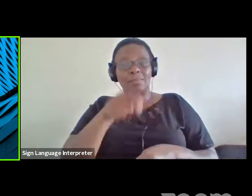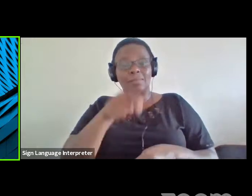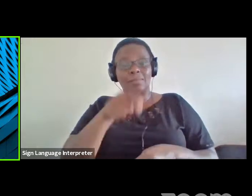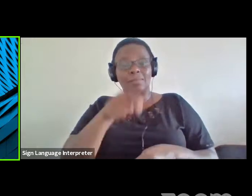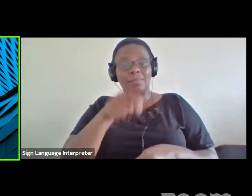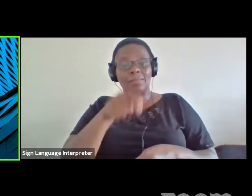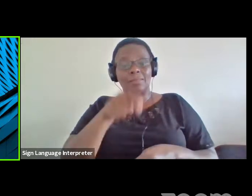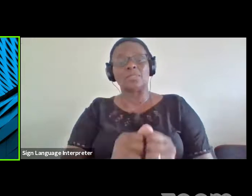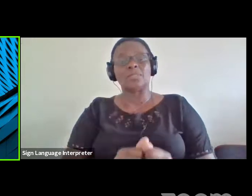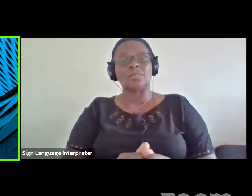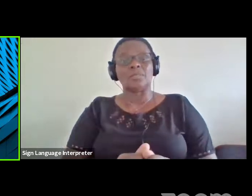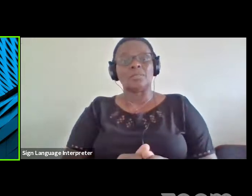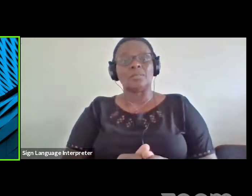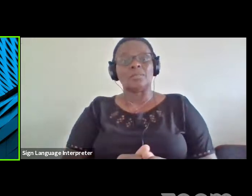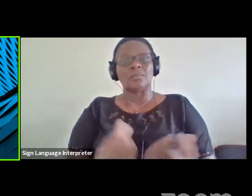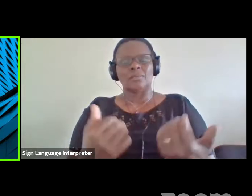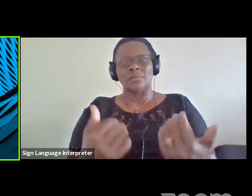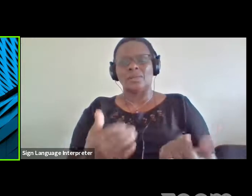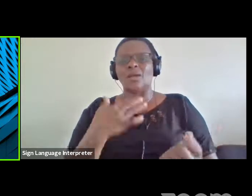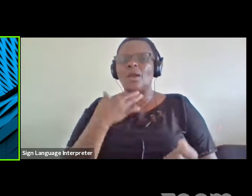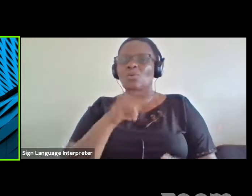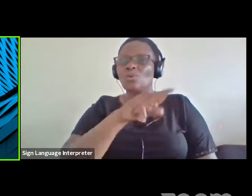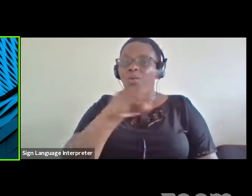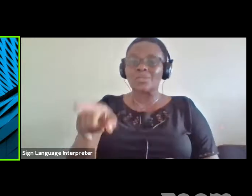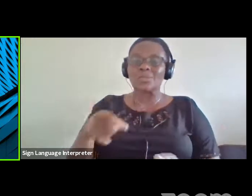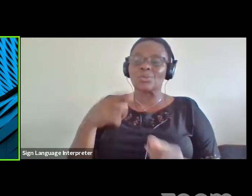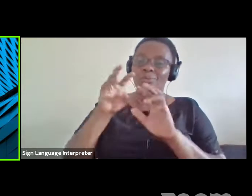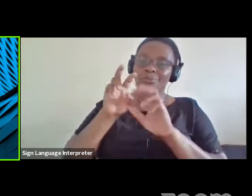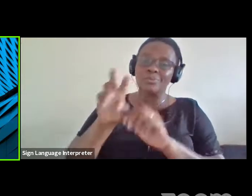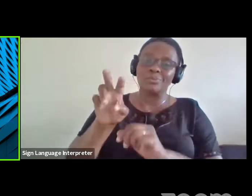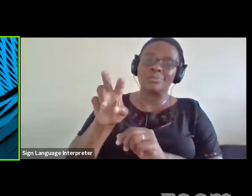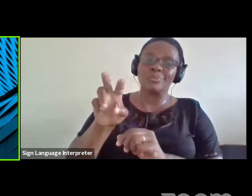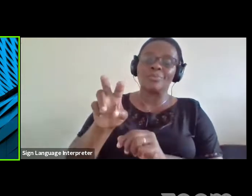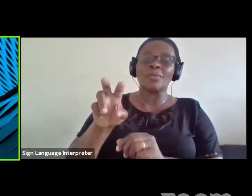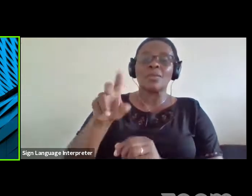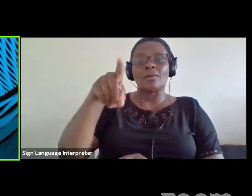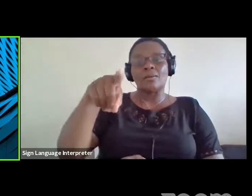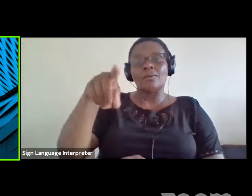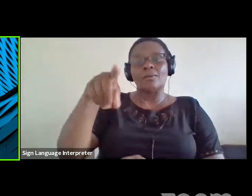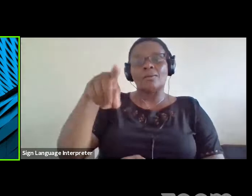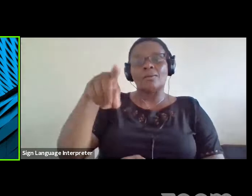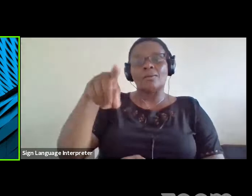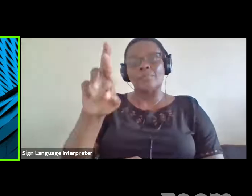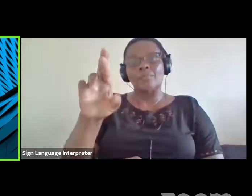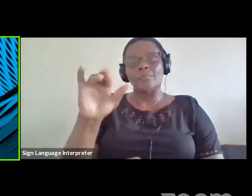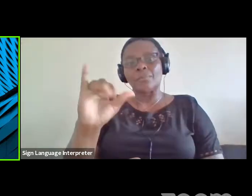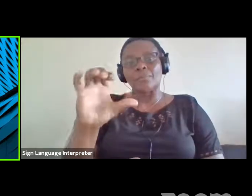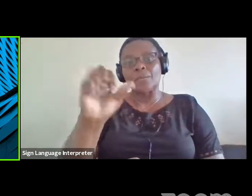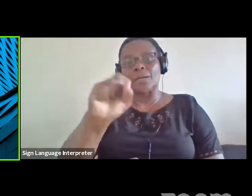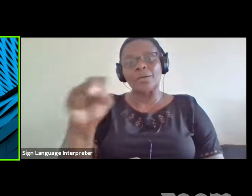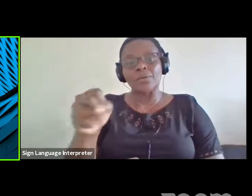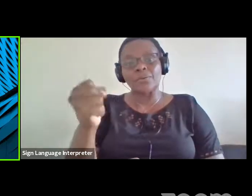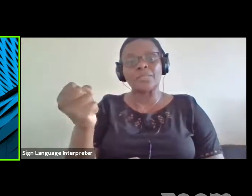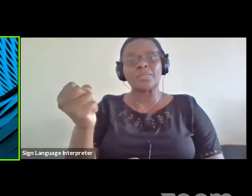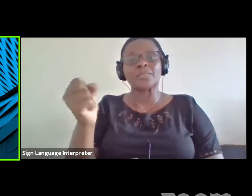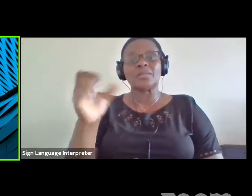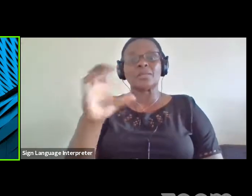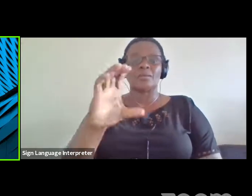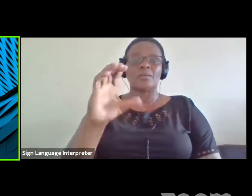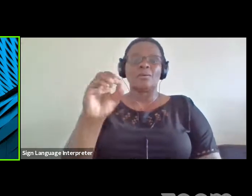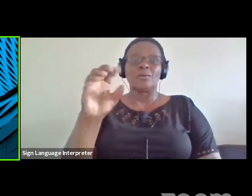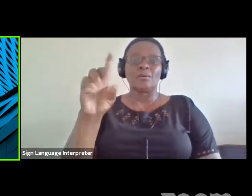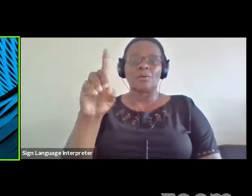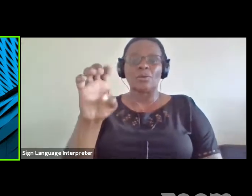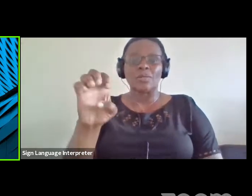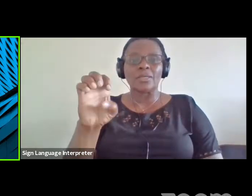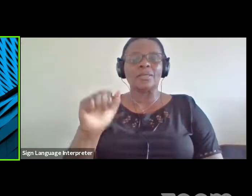Now, if I can draw your attention just quickly to the Paris Call, feel free to Google that. It's an